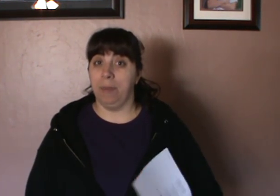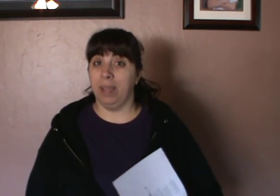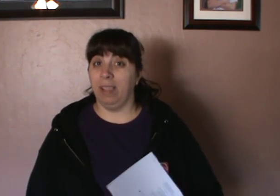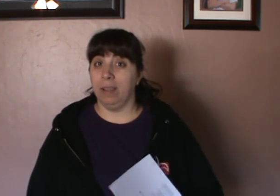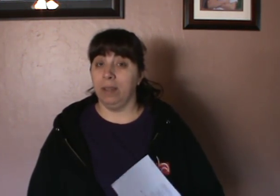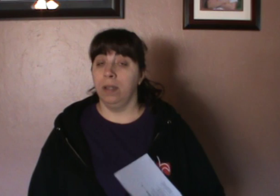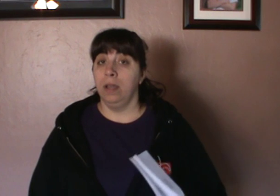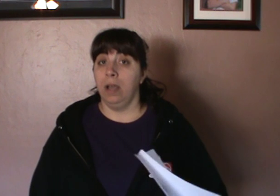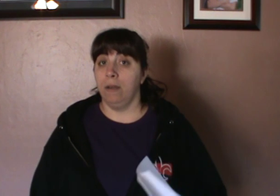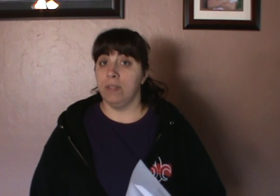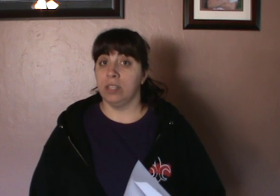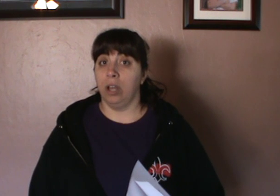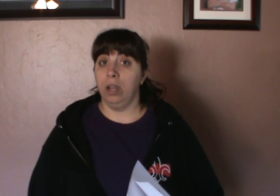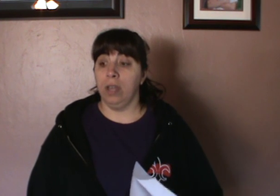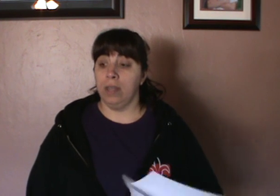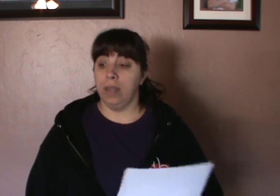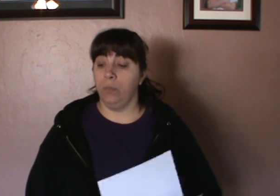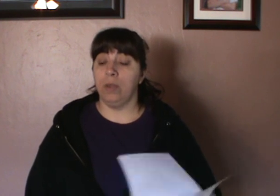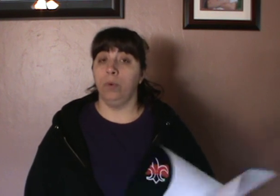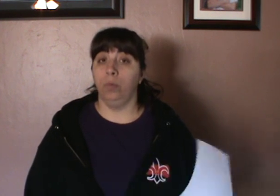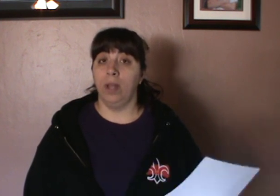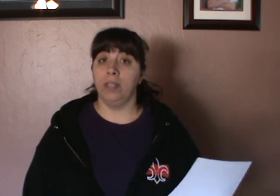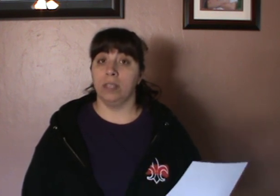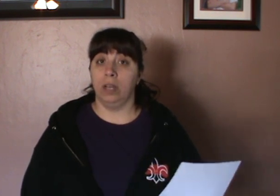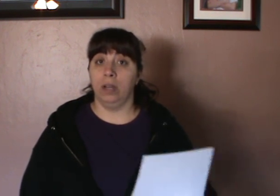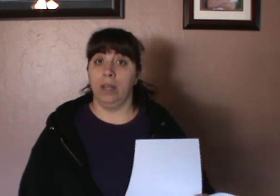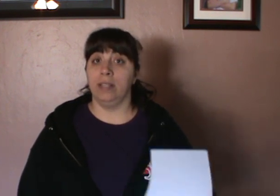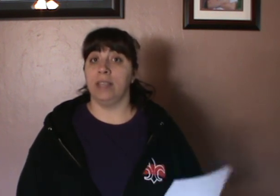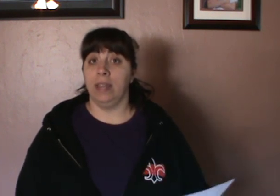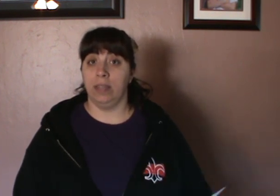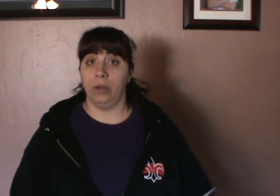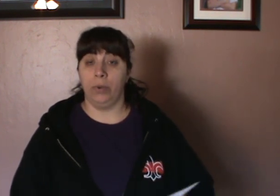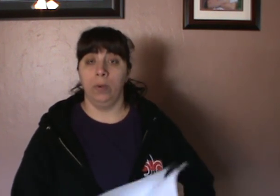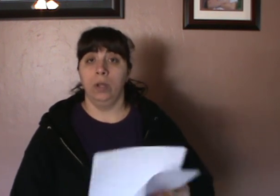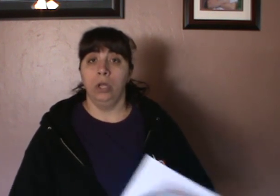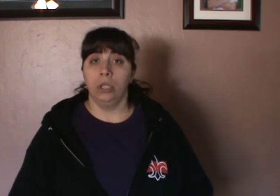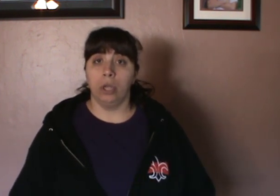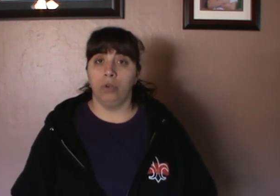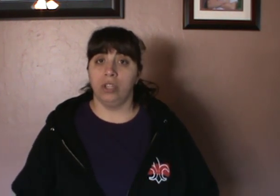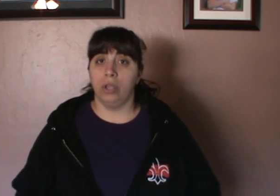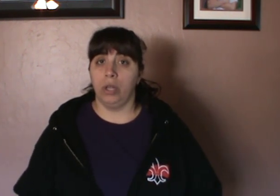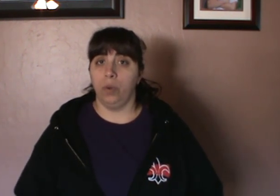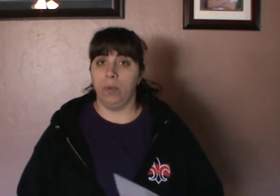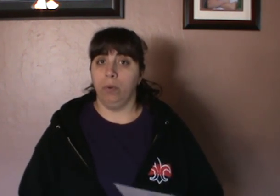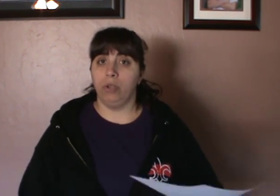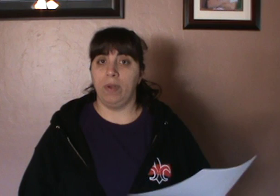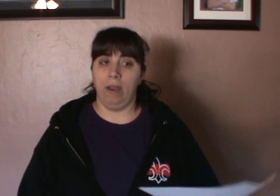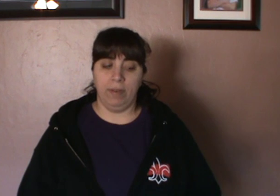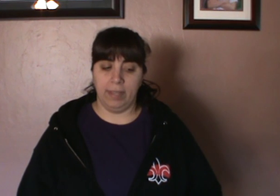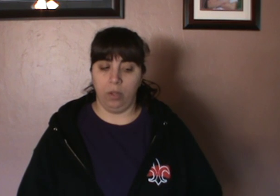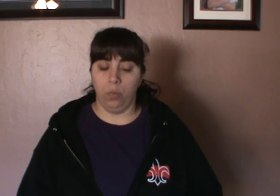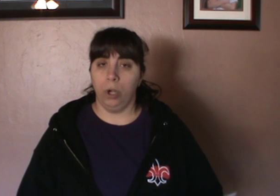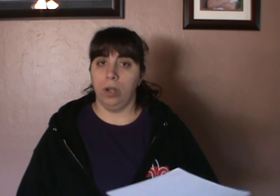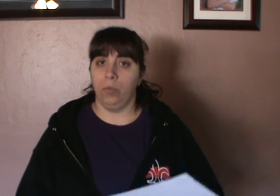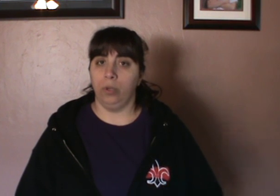by line of the song, and then we will run the song and sign it through. So just so you know, we won't do every single word, and we'll try